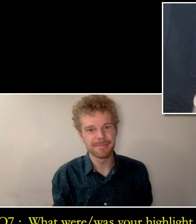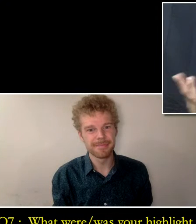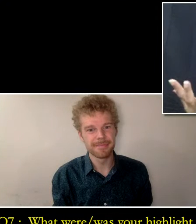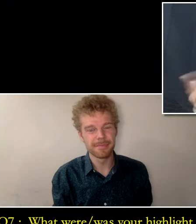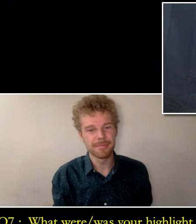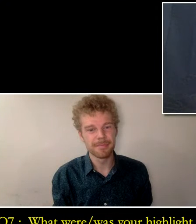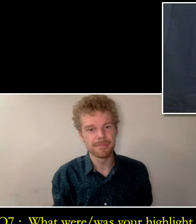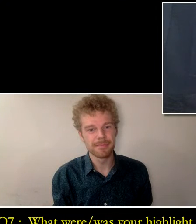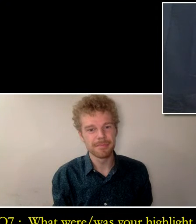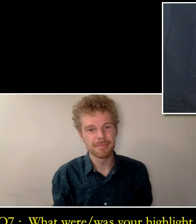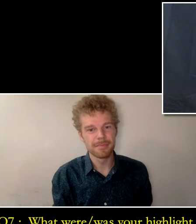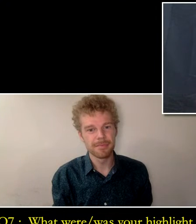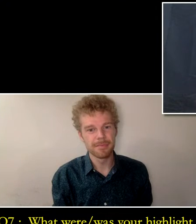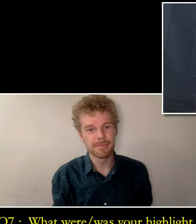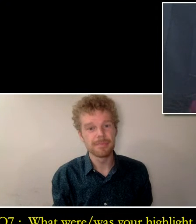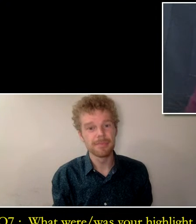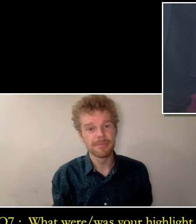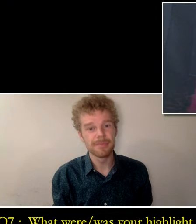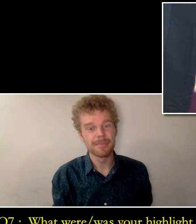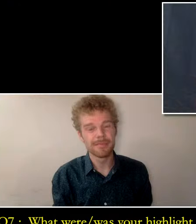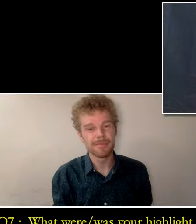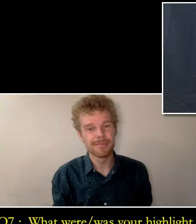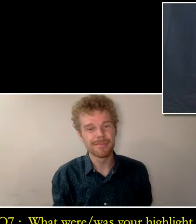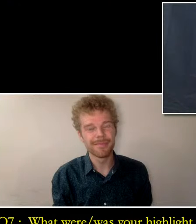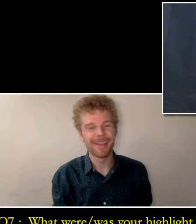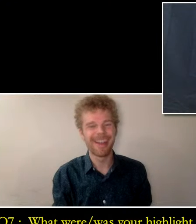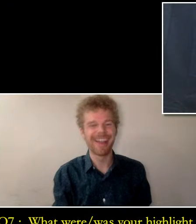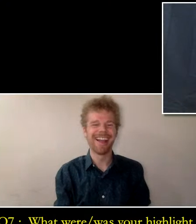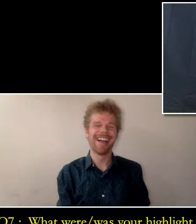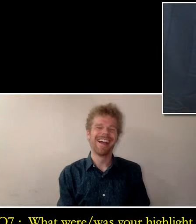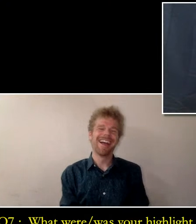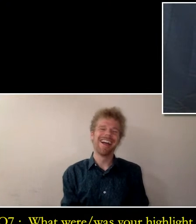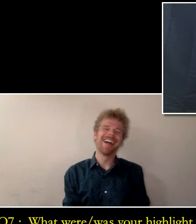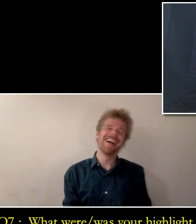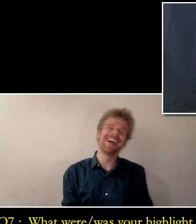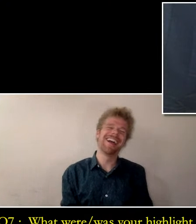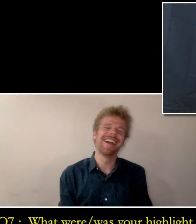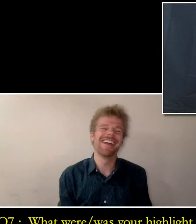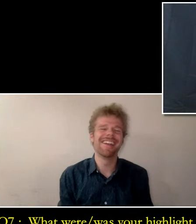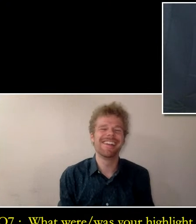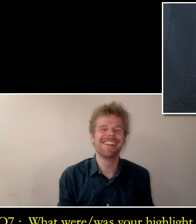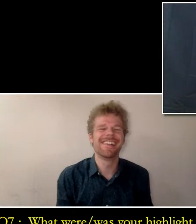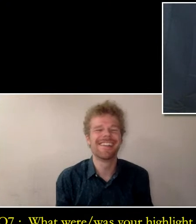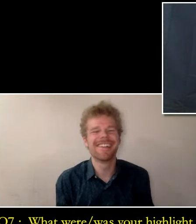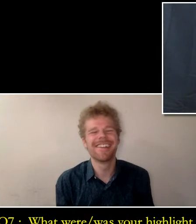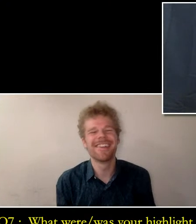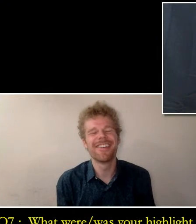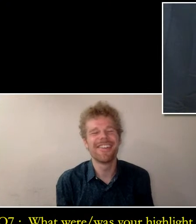What were or was your highlighted experiences?